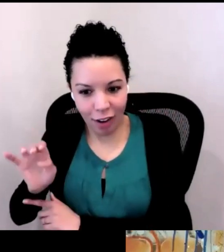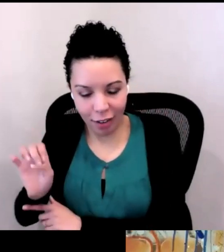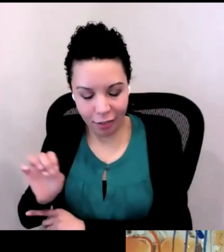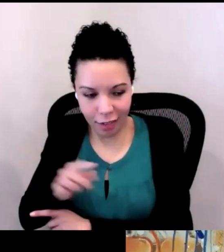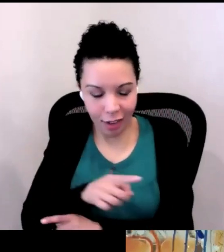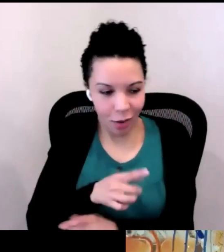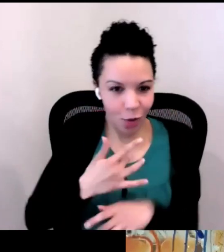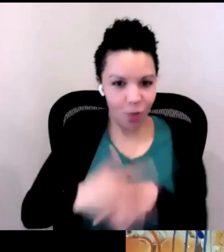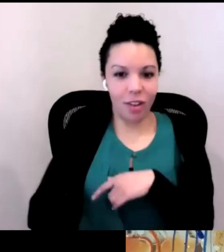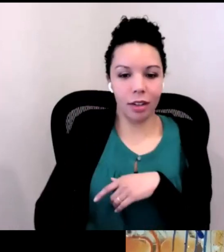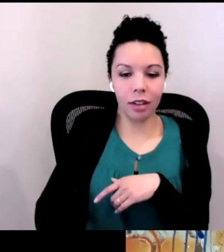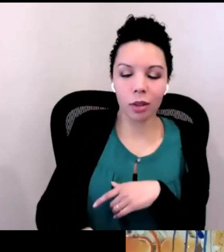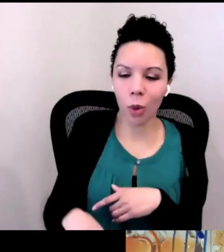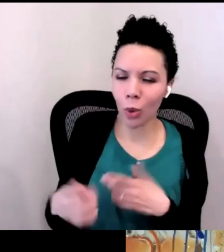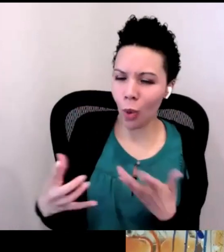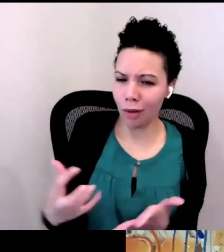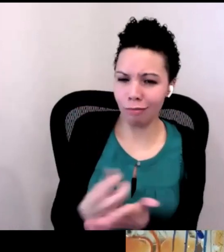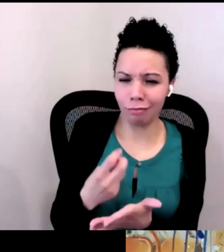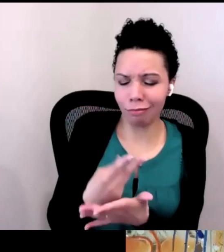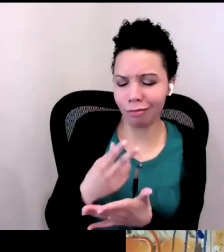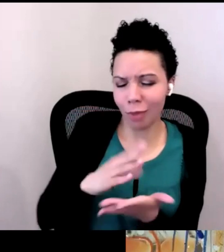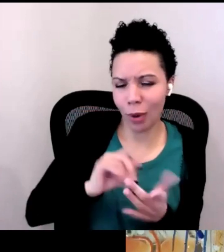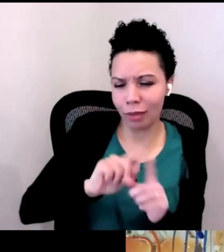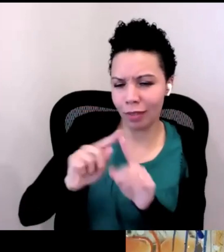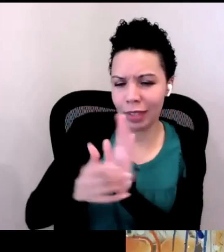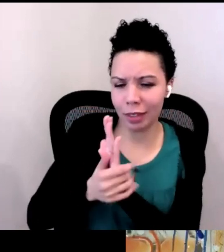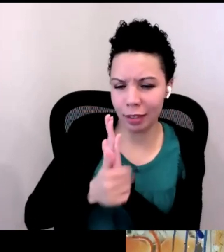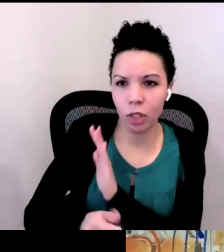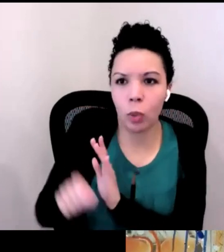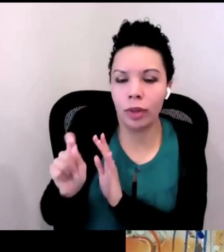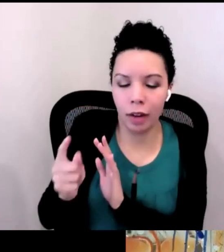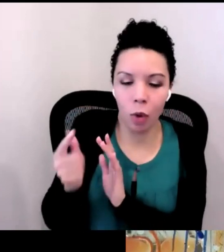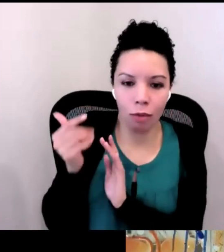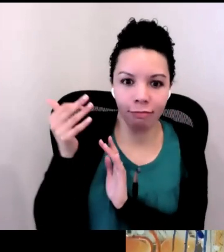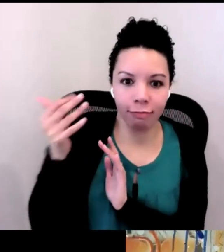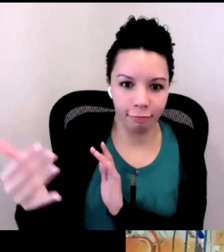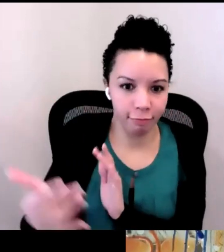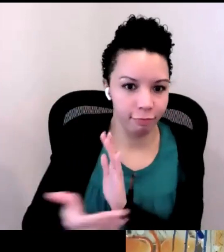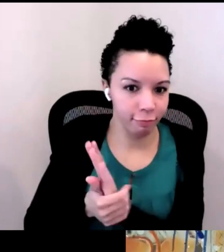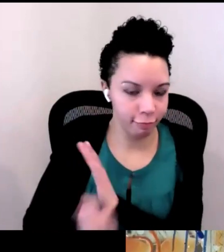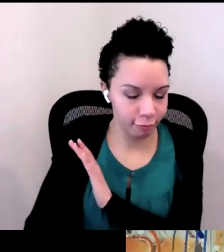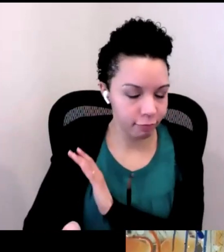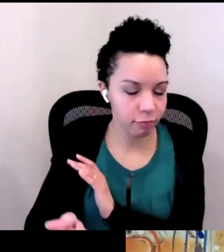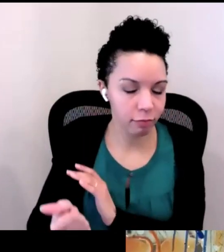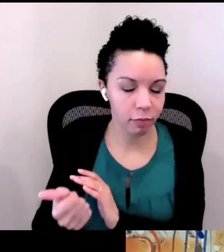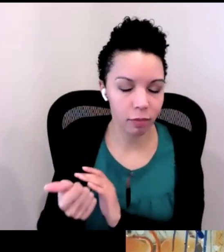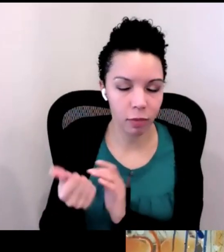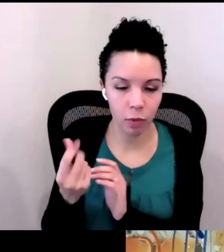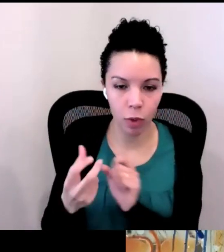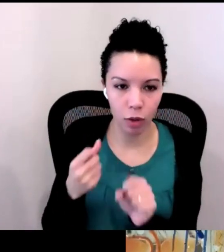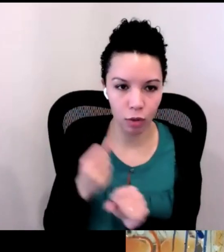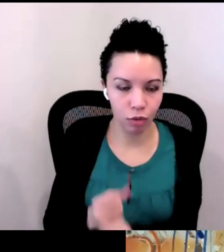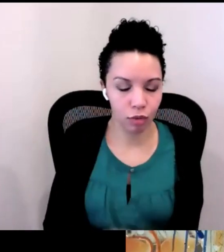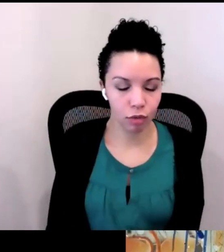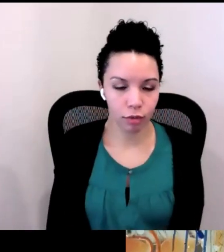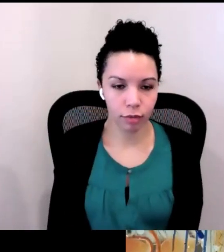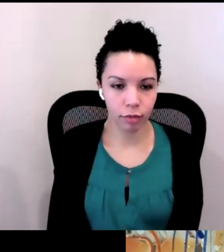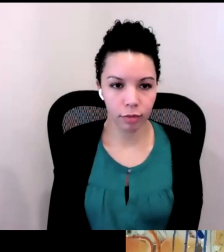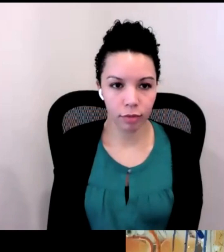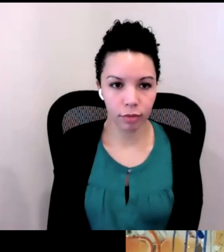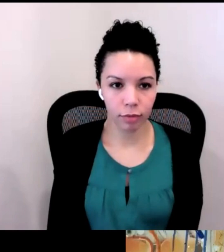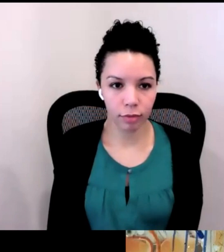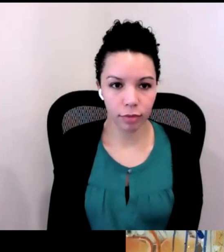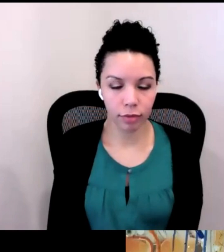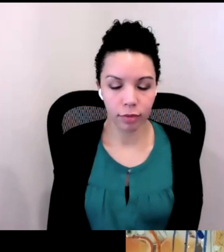need to be proficient in a few I love years. it. So, even if you're sitting at home, you can still open up some of these free tools and